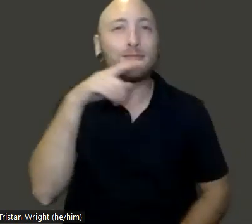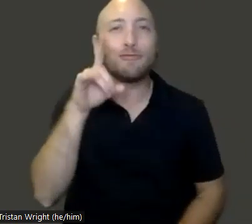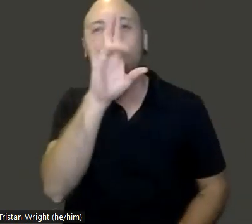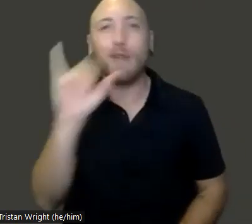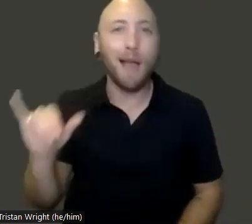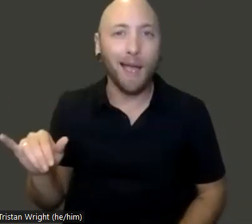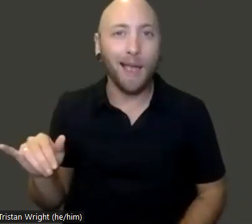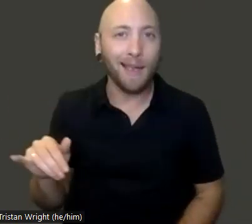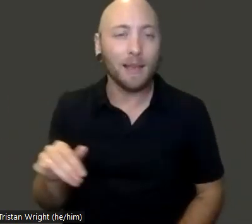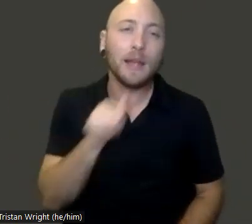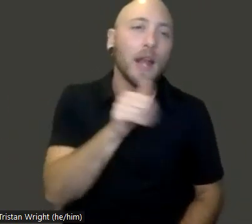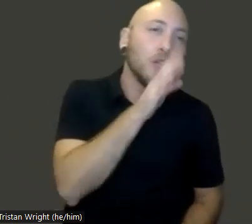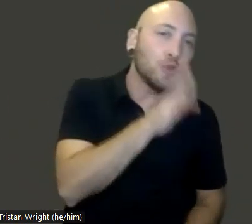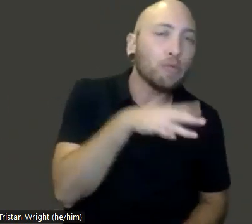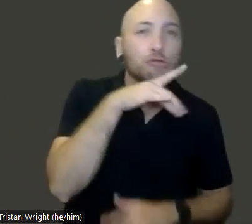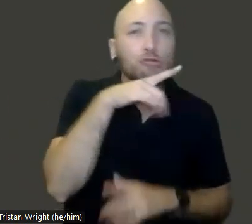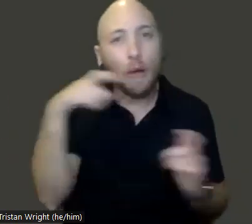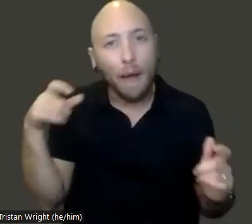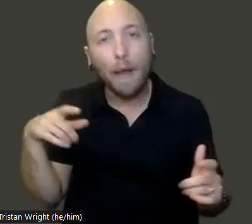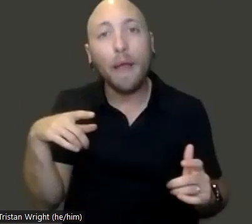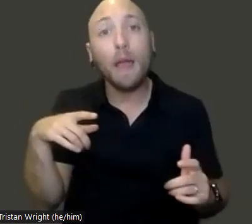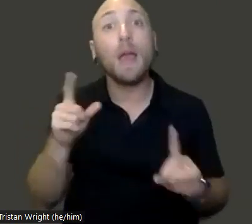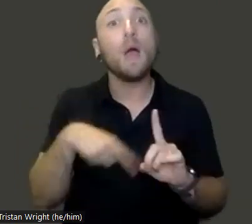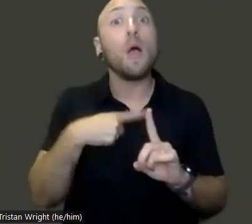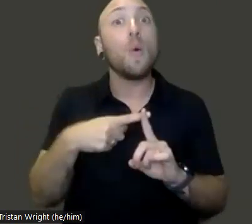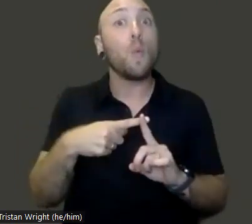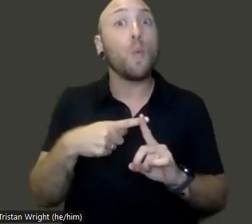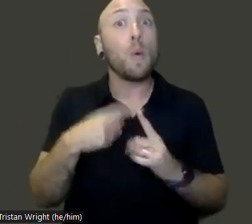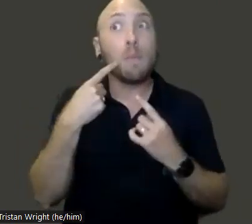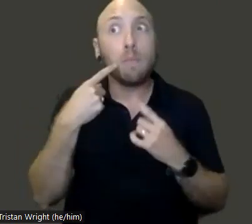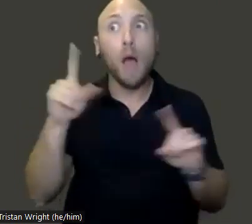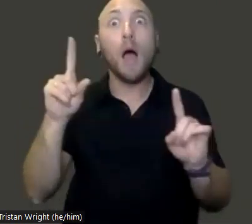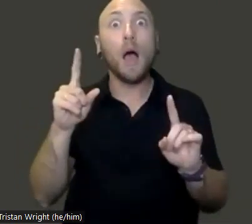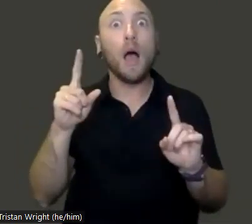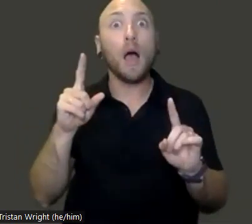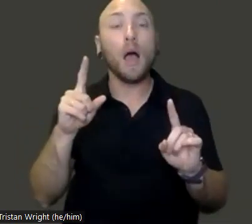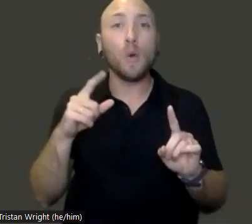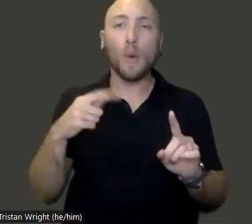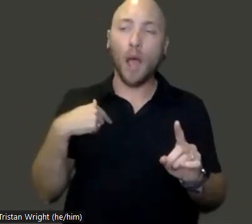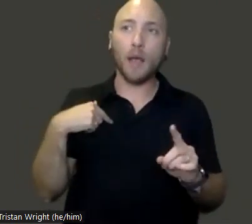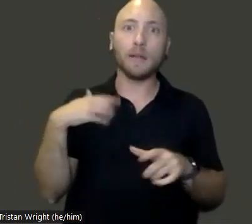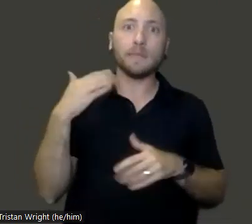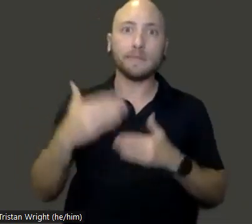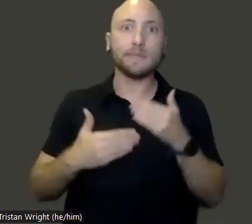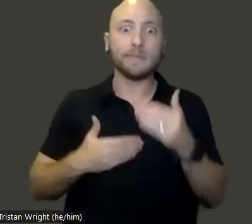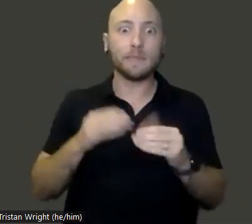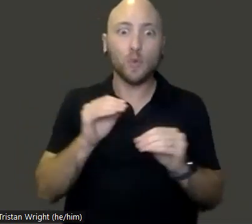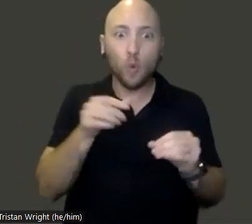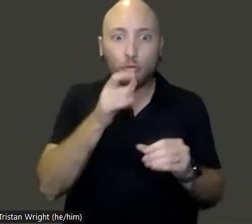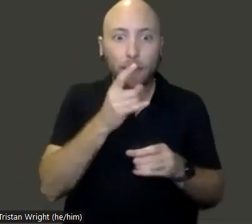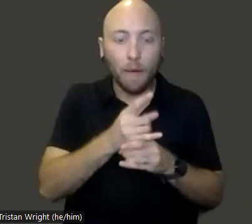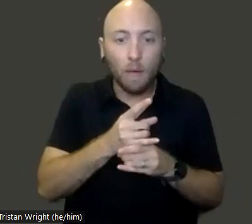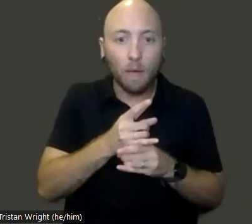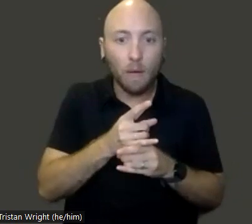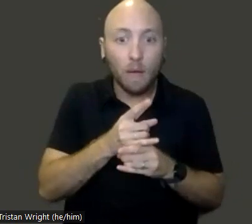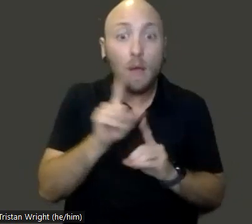And when I got into the steps, that started to change, you know, and things started to get better. And I started